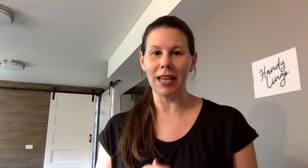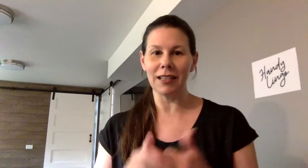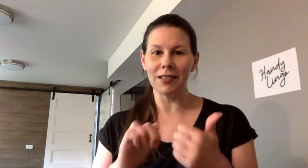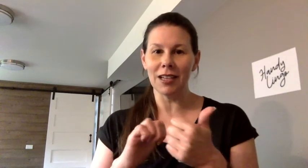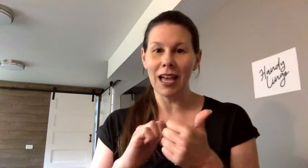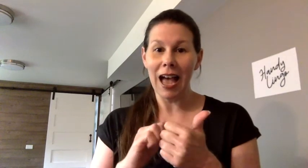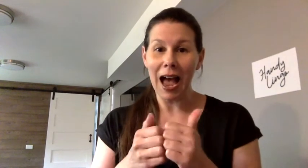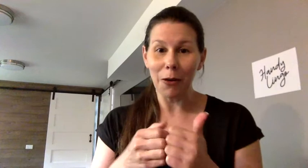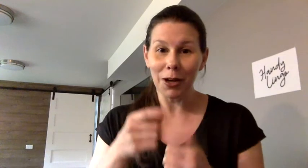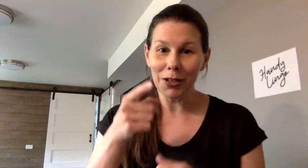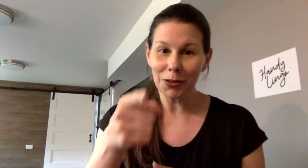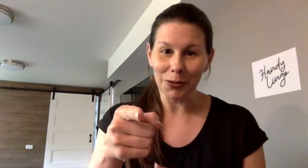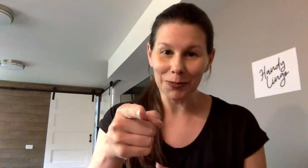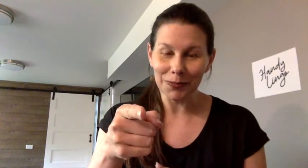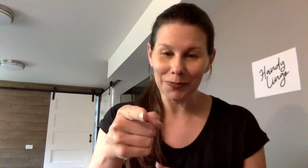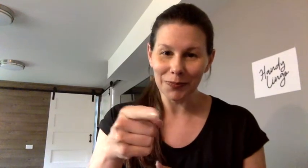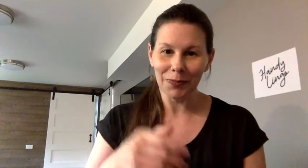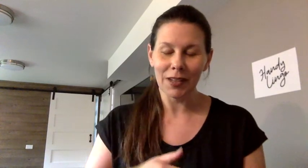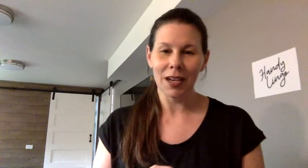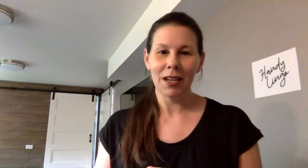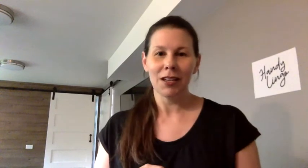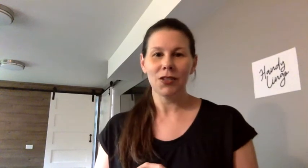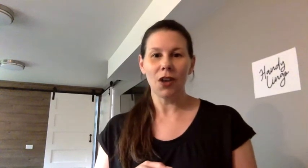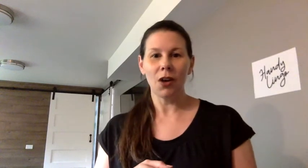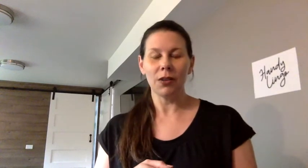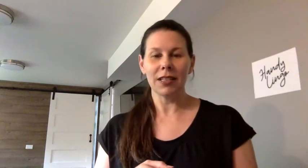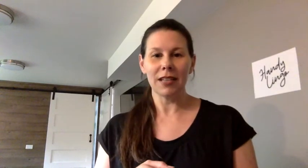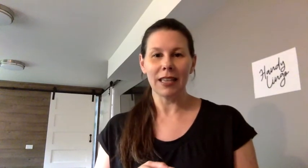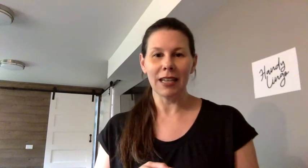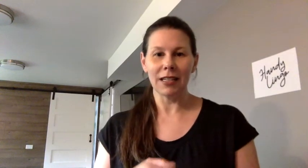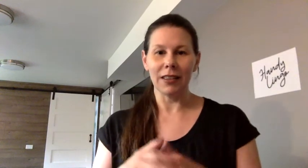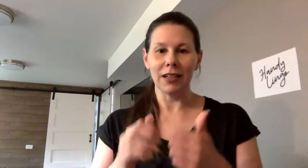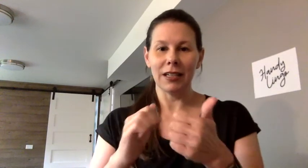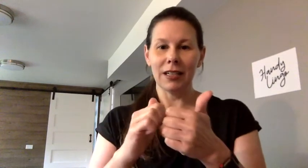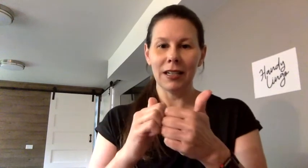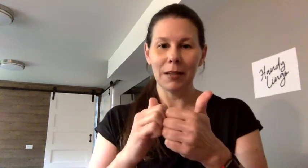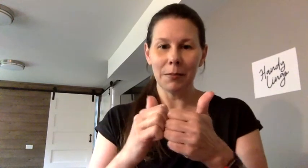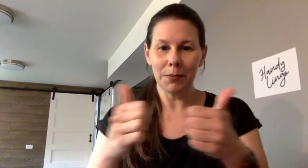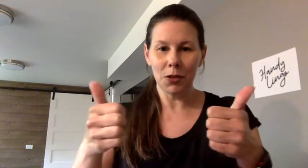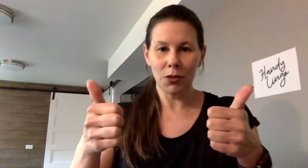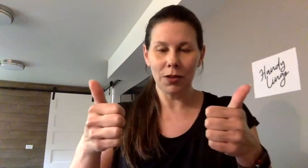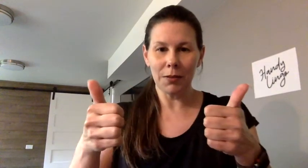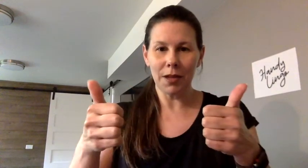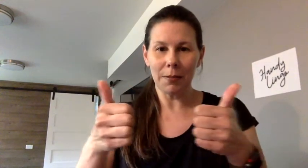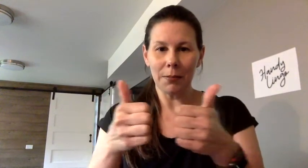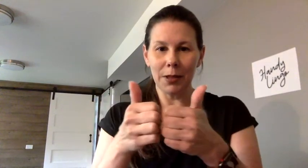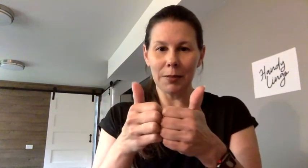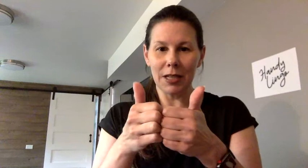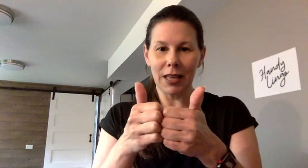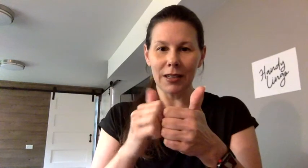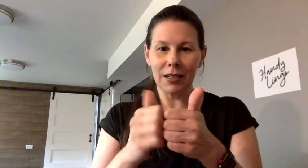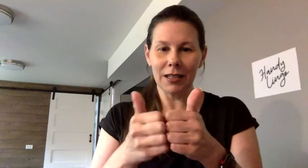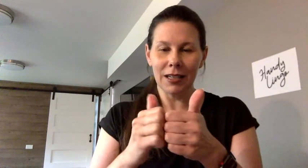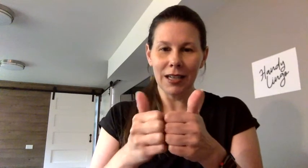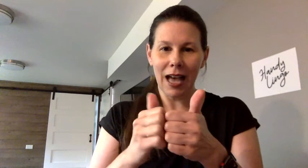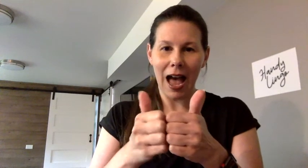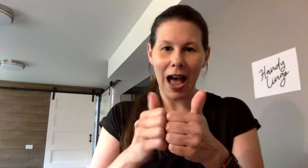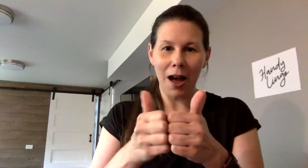is, how are you? So let's sign that together. 2 thumbs up, put them together.